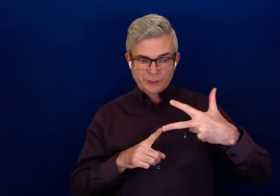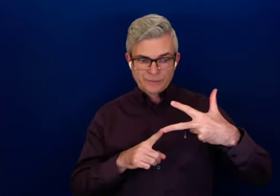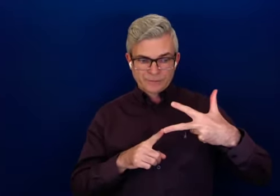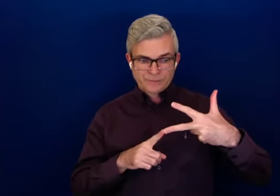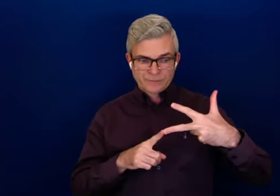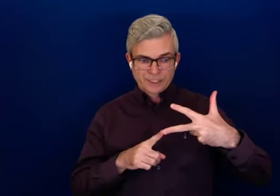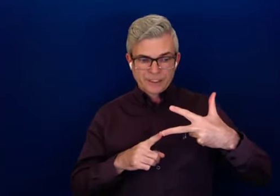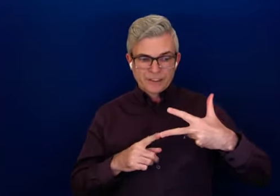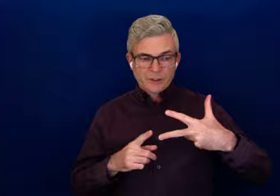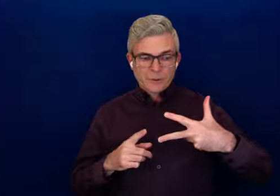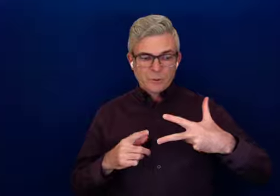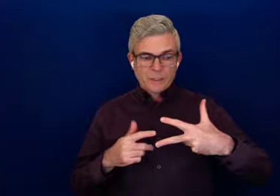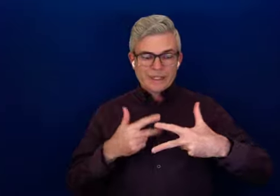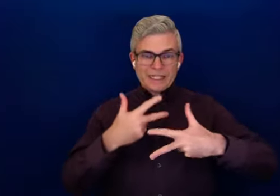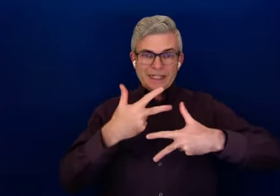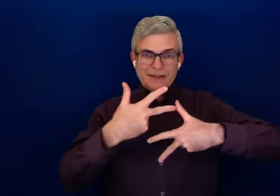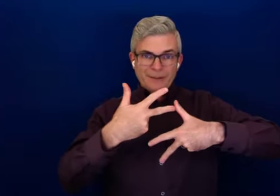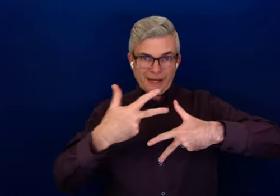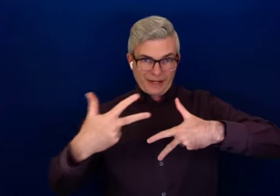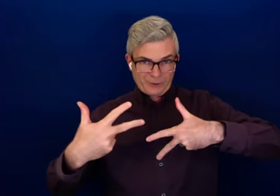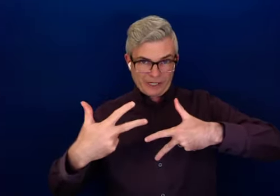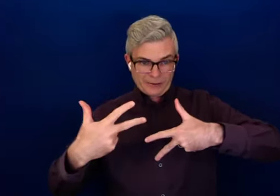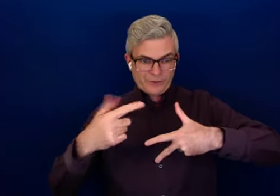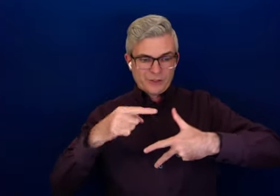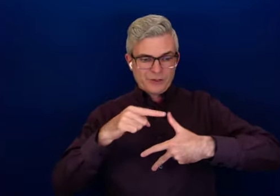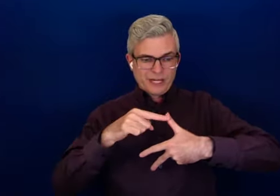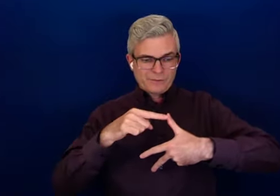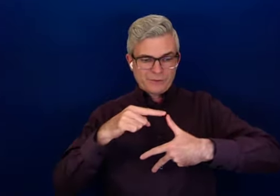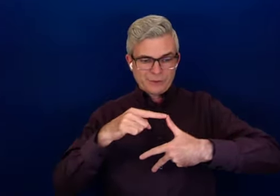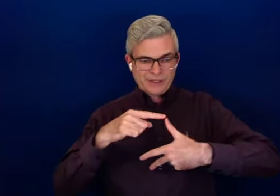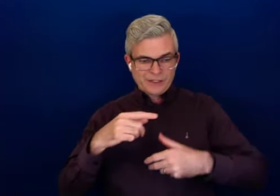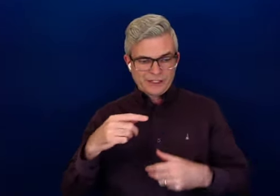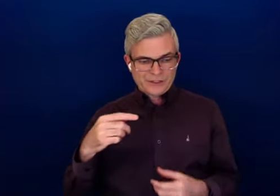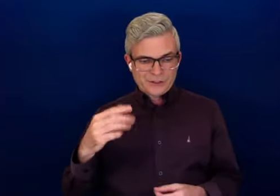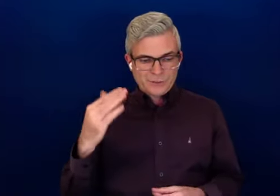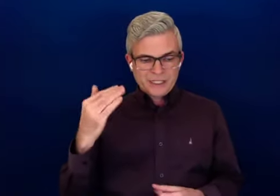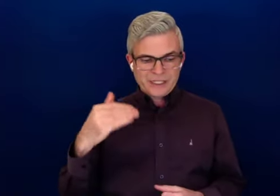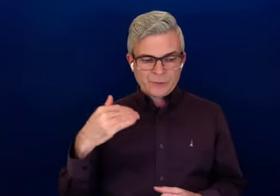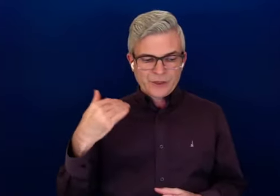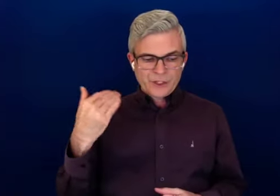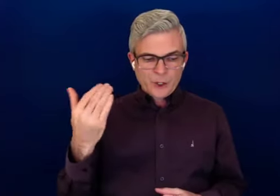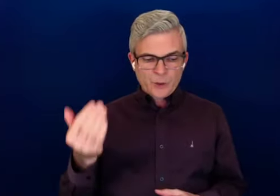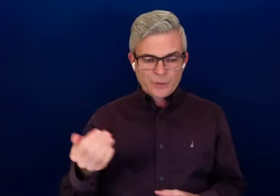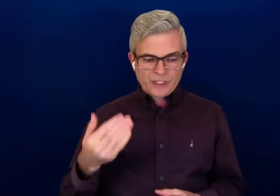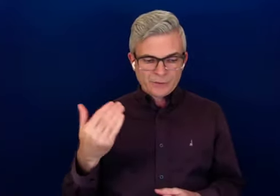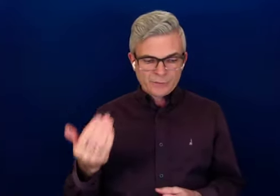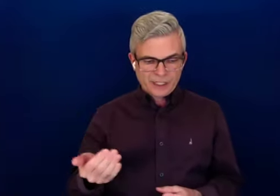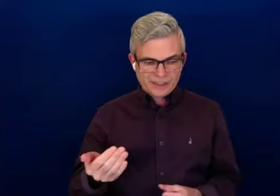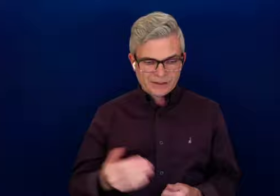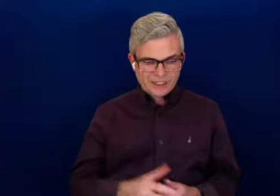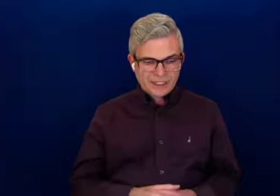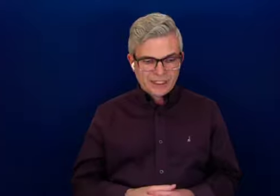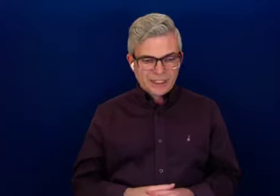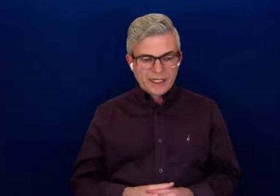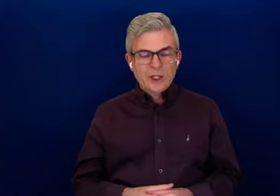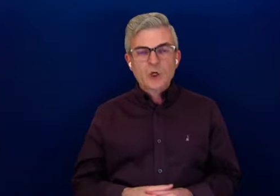conclusion. Within the background, you have three things. You begin with an opening phrase. An